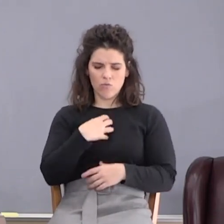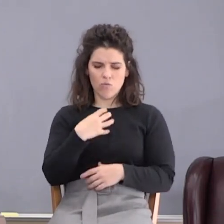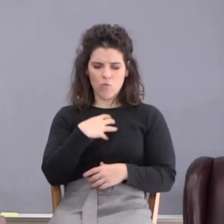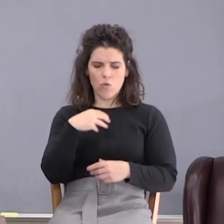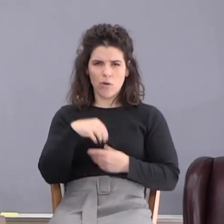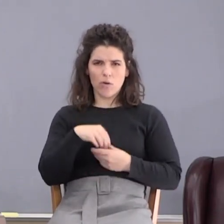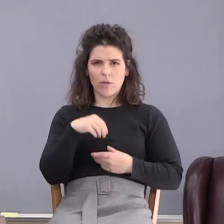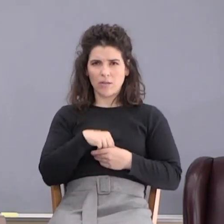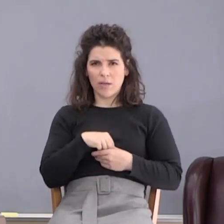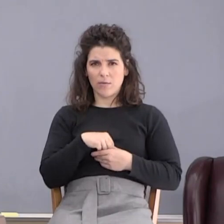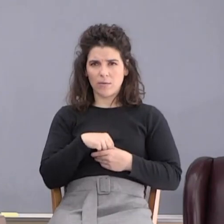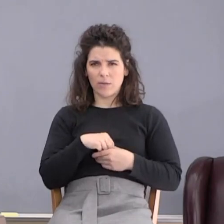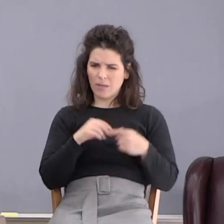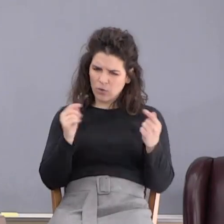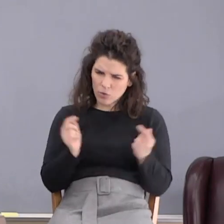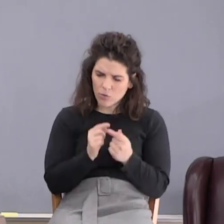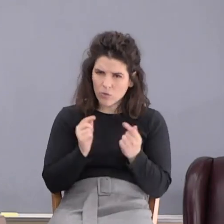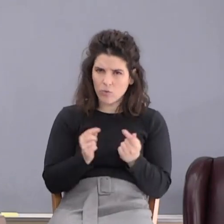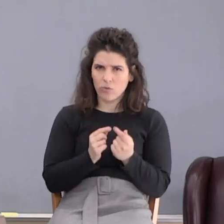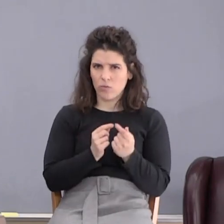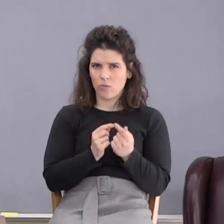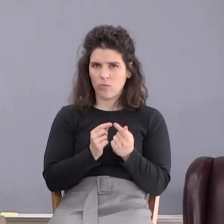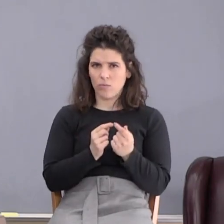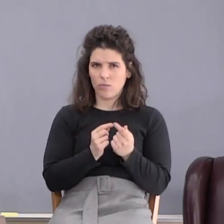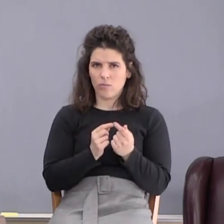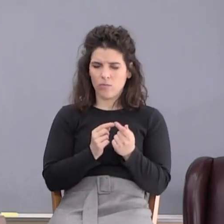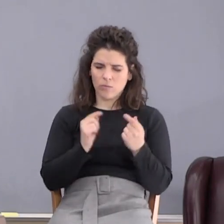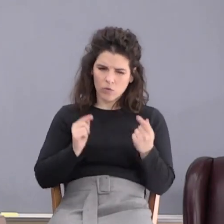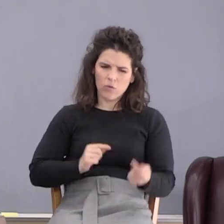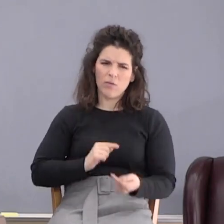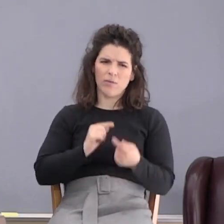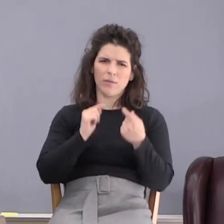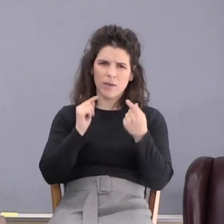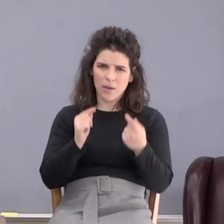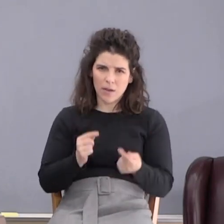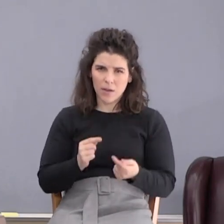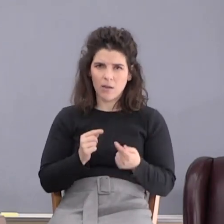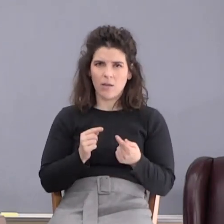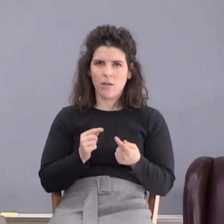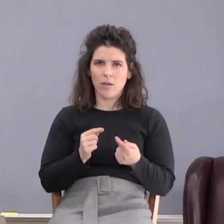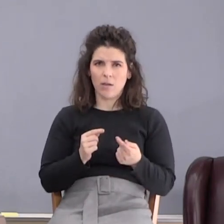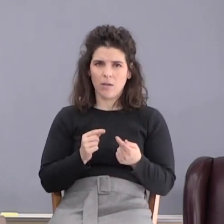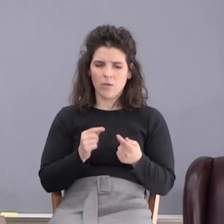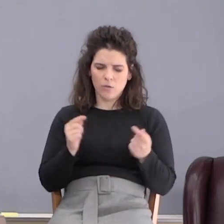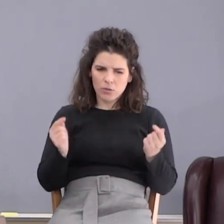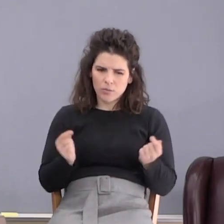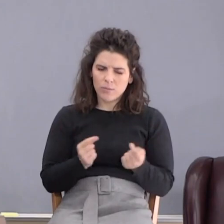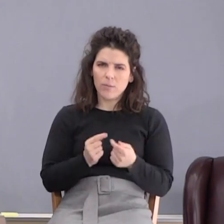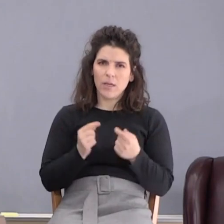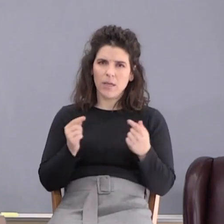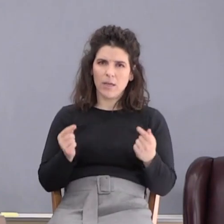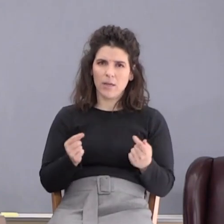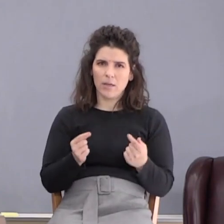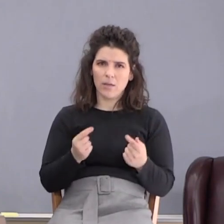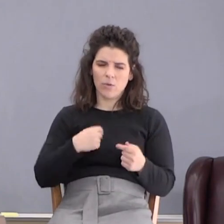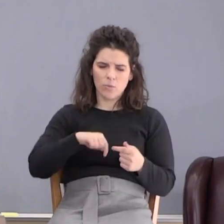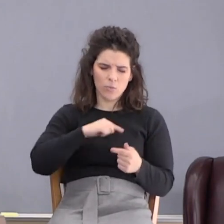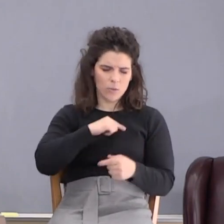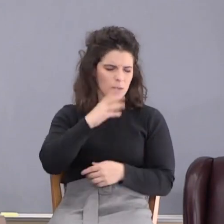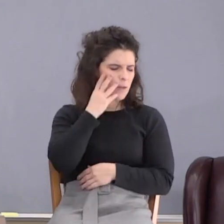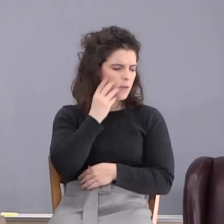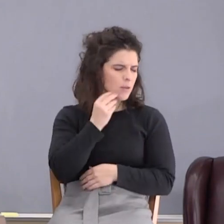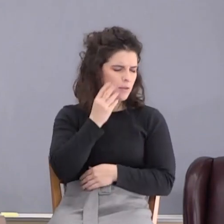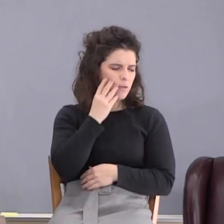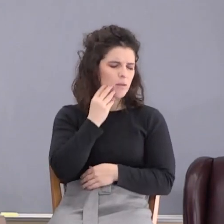ourselves. It hurts. Travail. There's pain. We experience